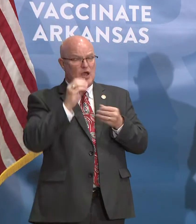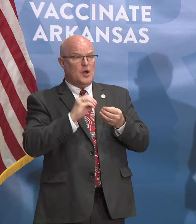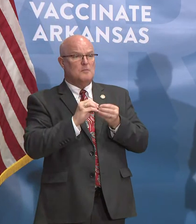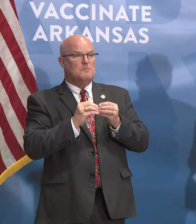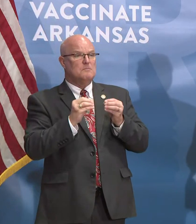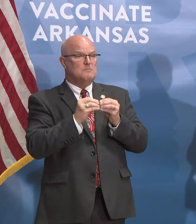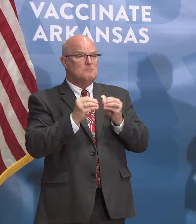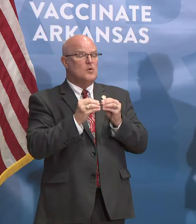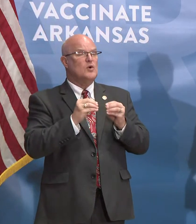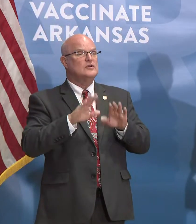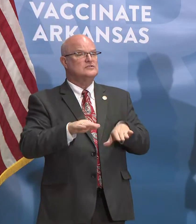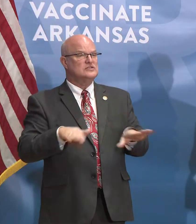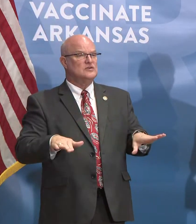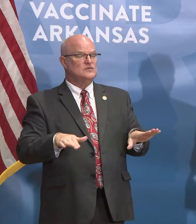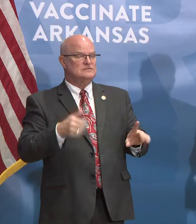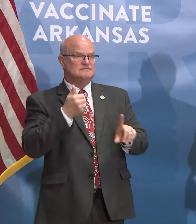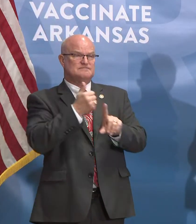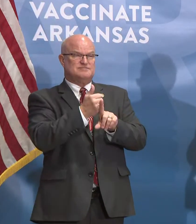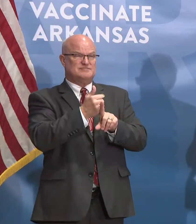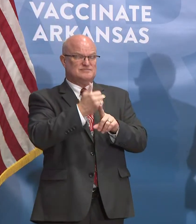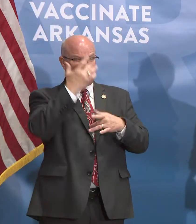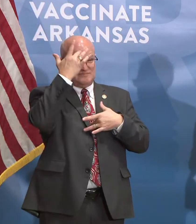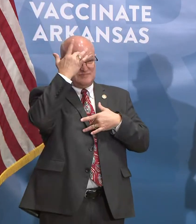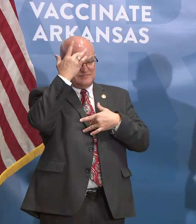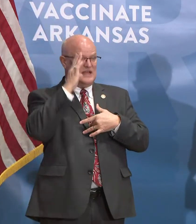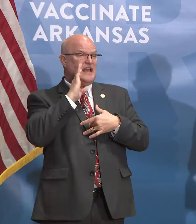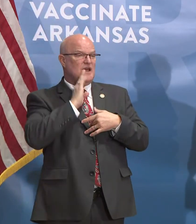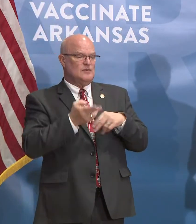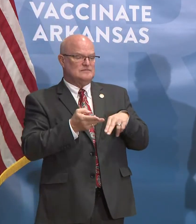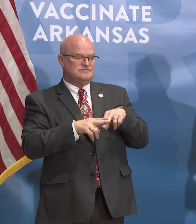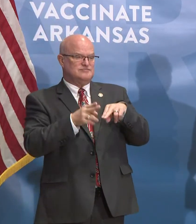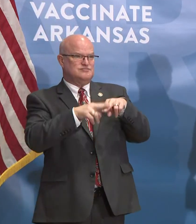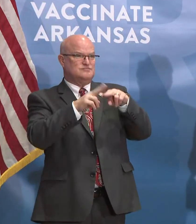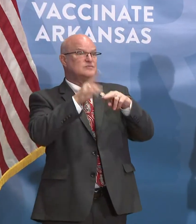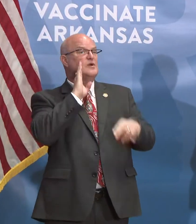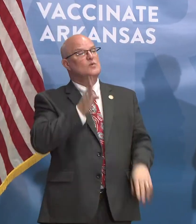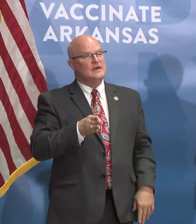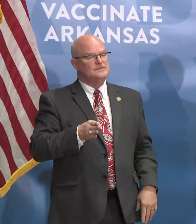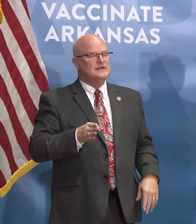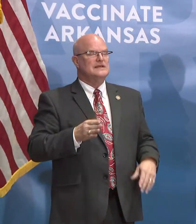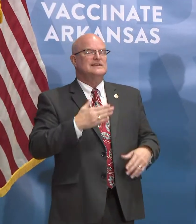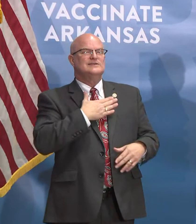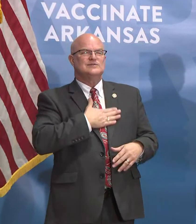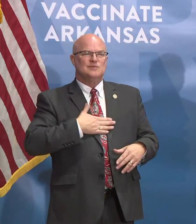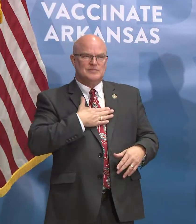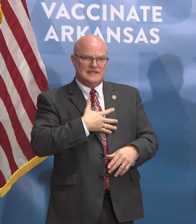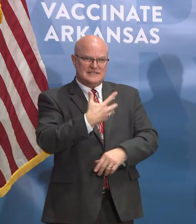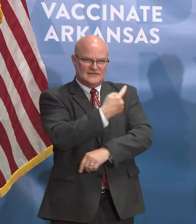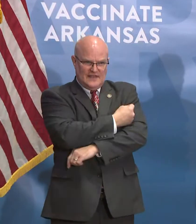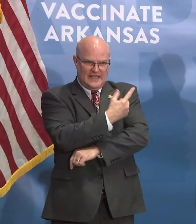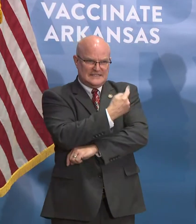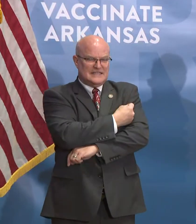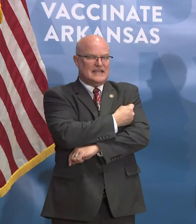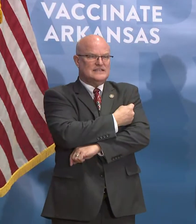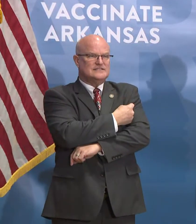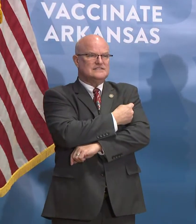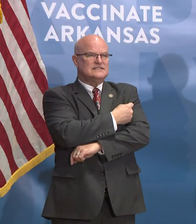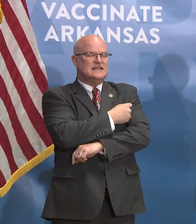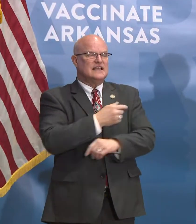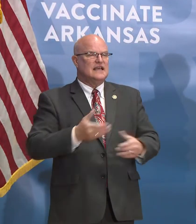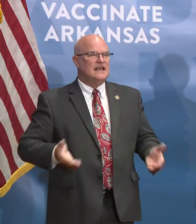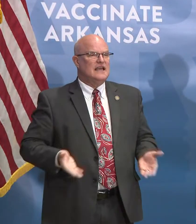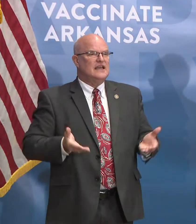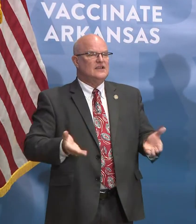numbers, more children being infected, and that number will exceed where we are today. So please, get your vaccinations,